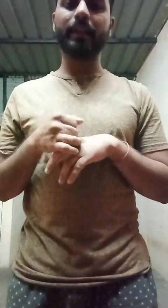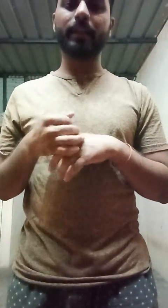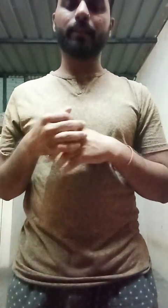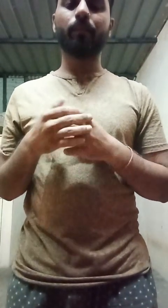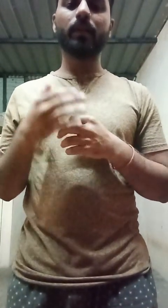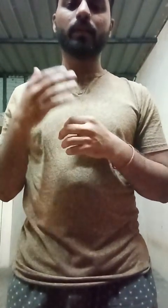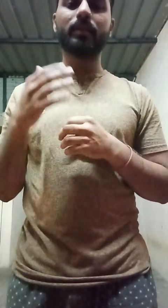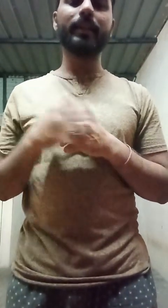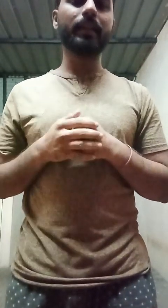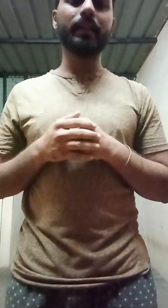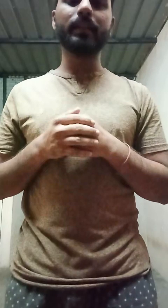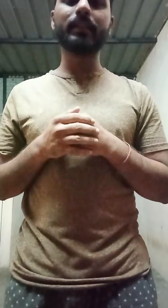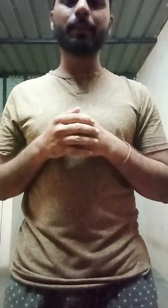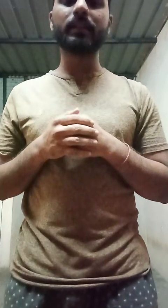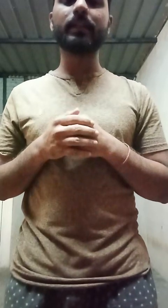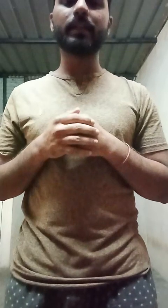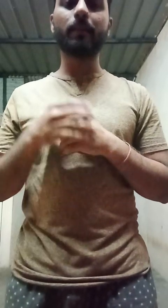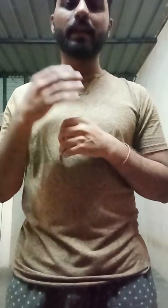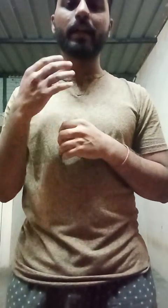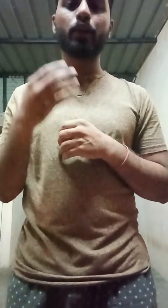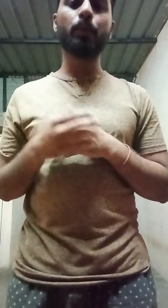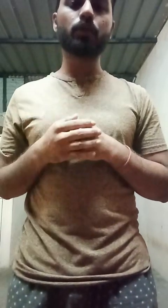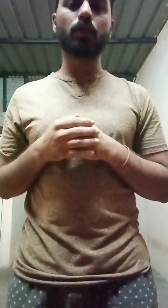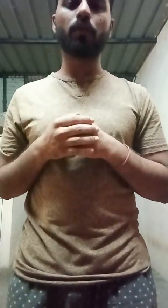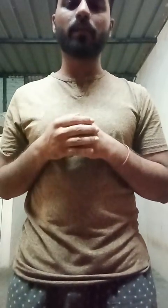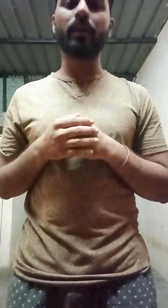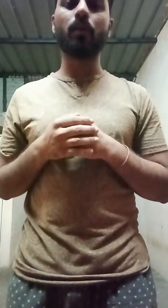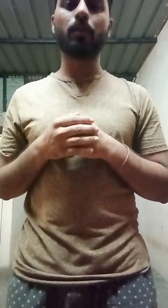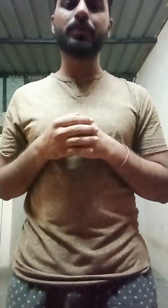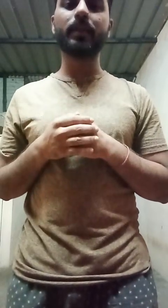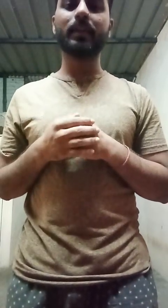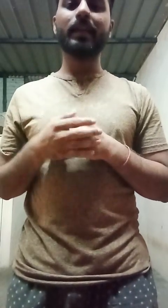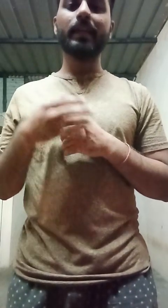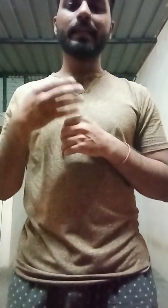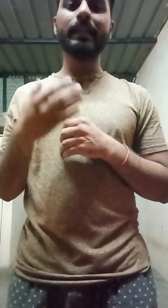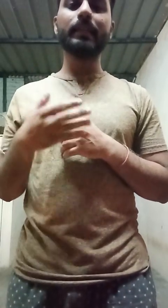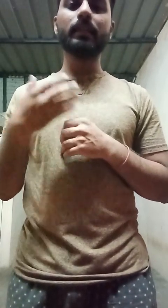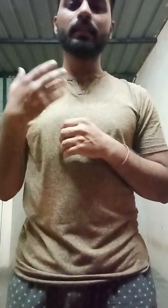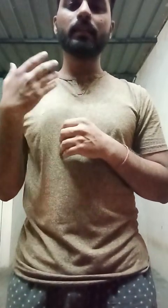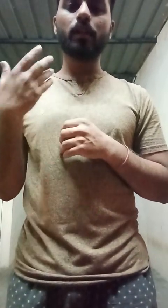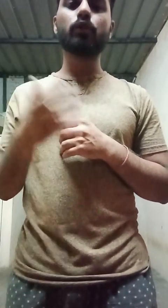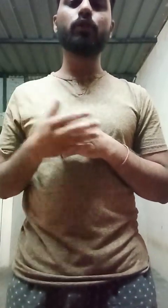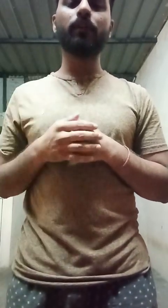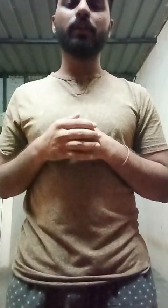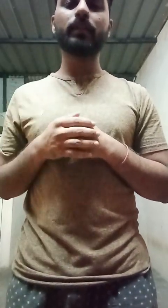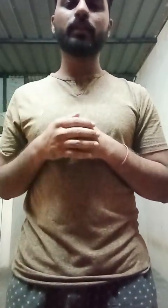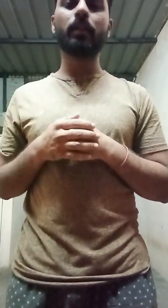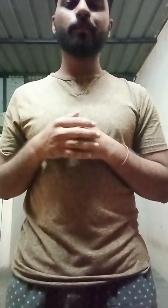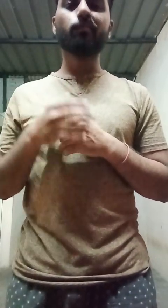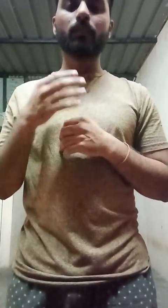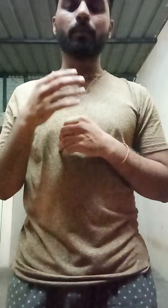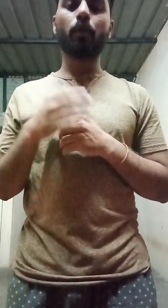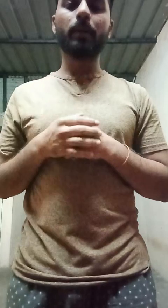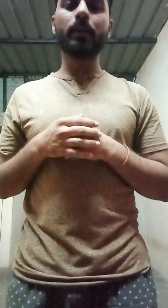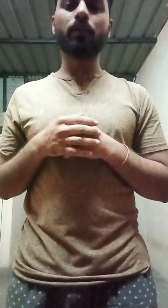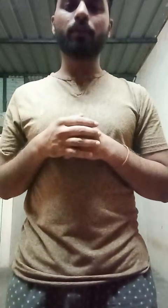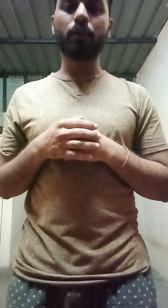state. State, it is represented by attributes of an object. It also reflects the properties of an